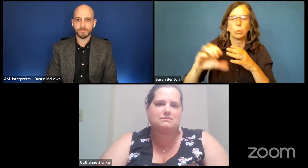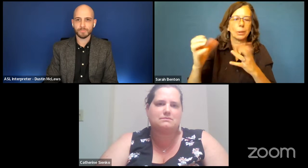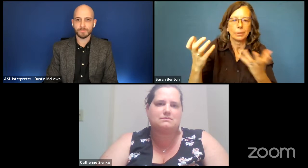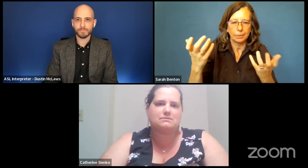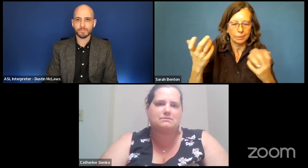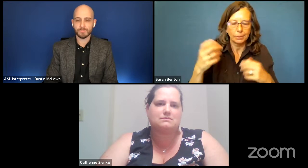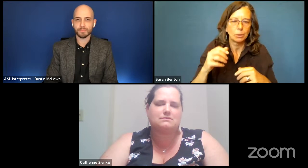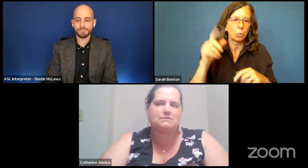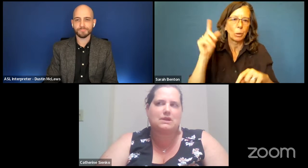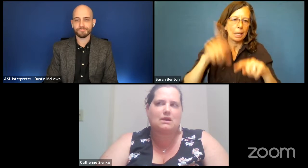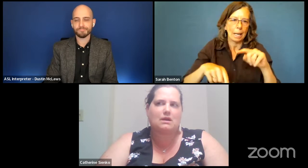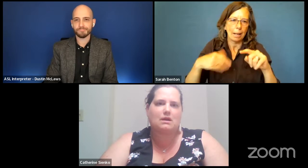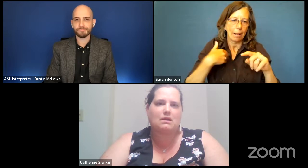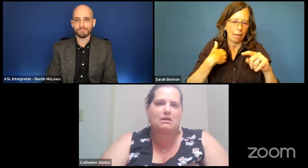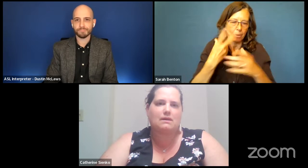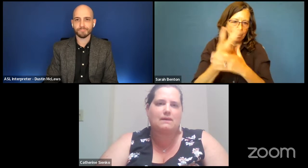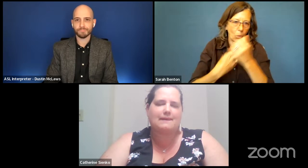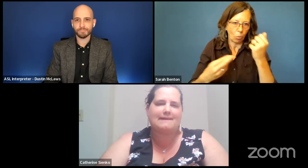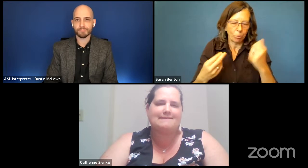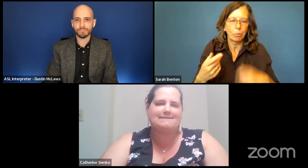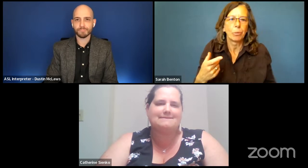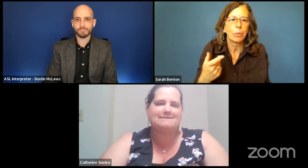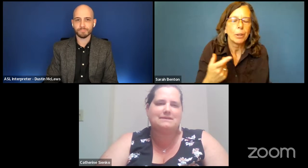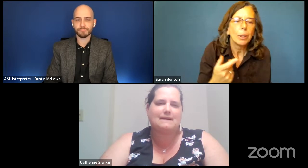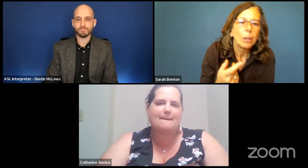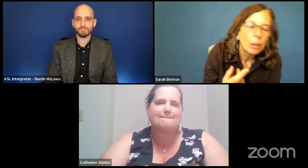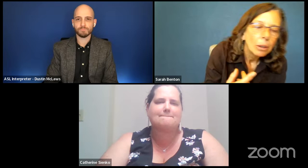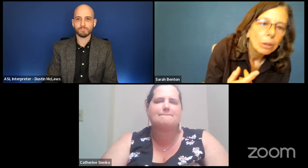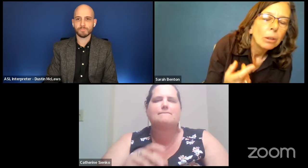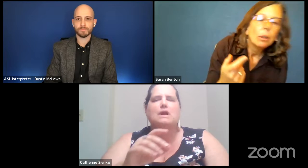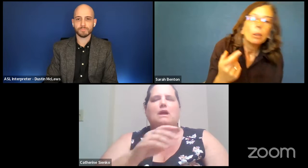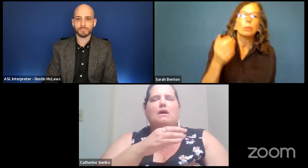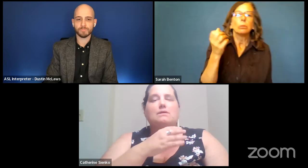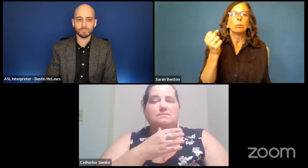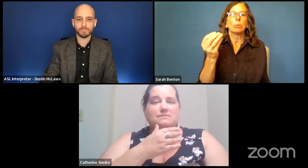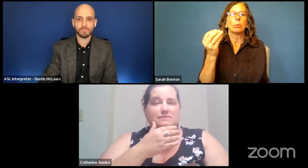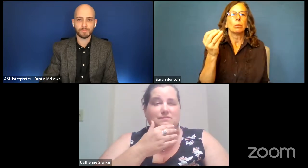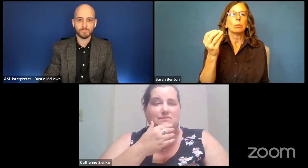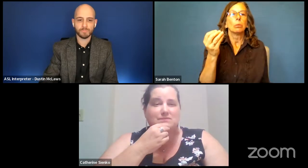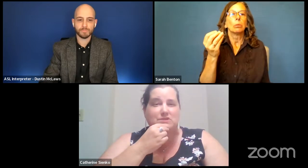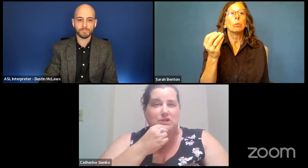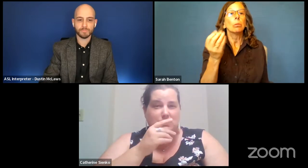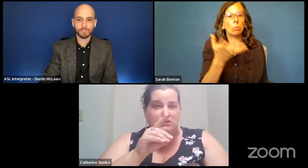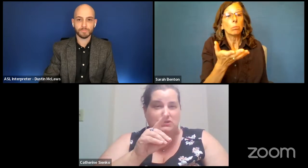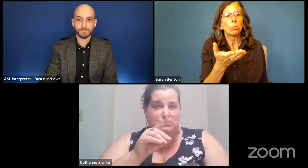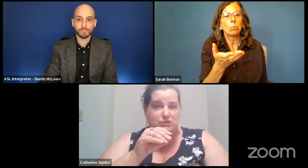as consequences per se, and we can't utilize both.